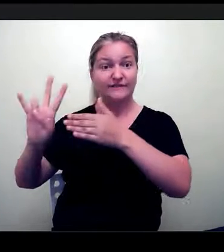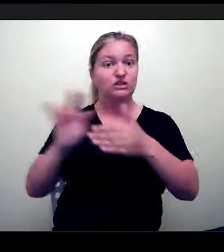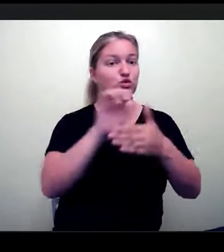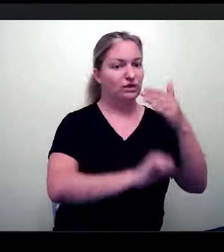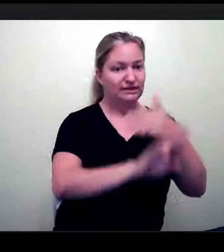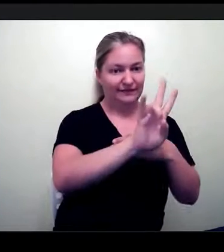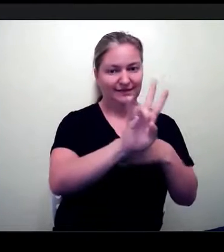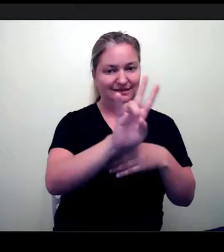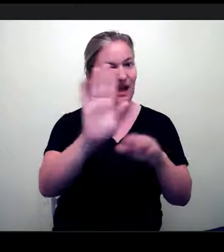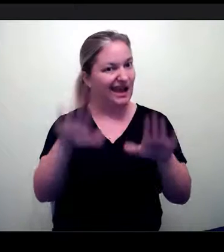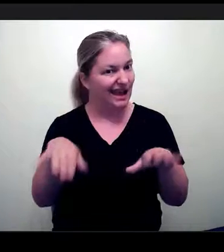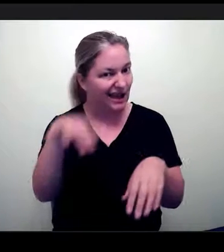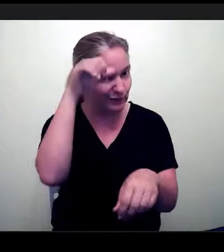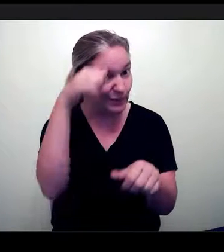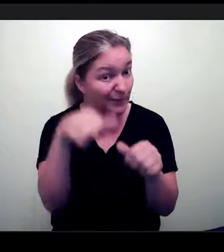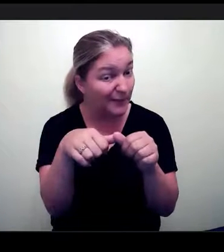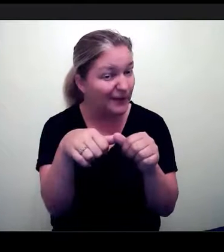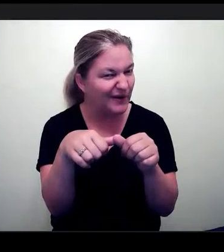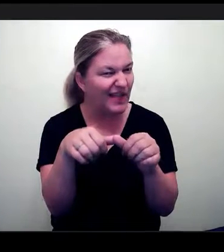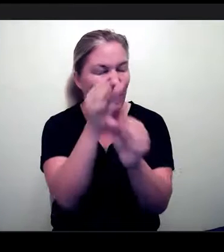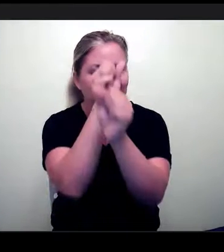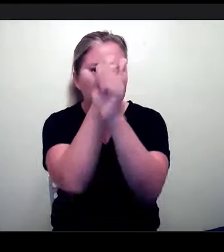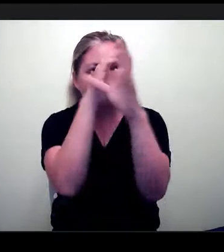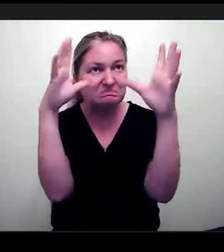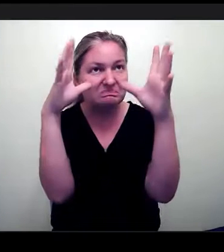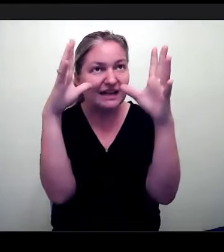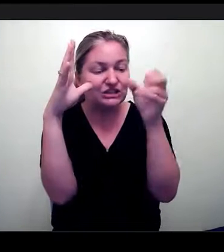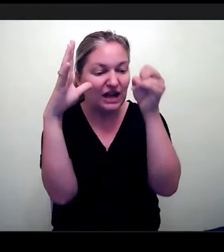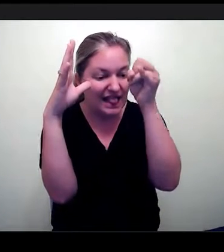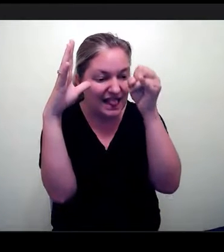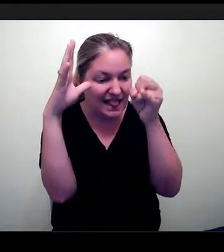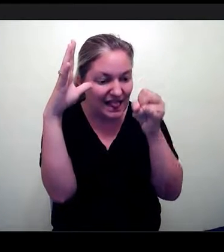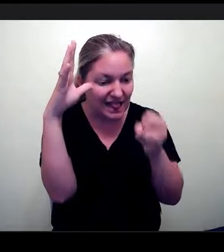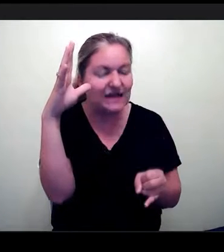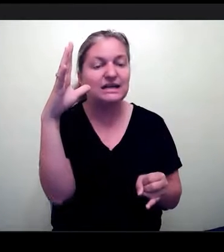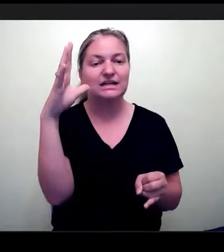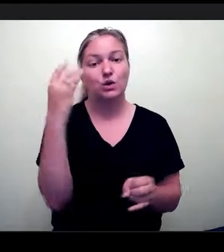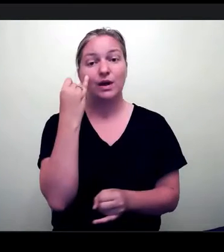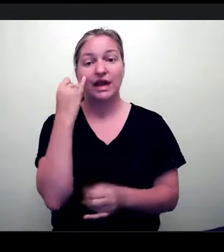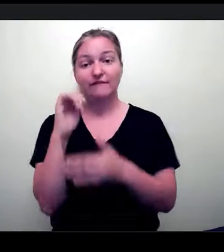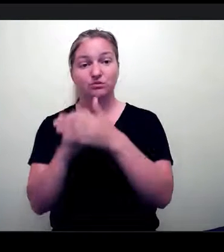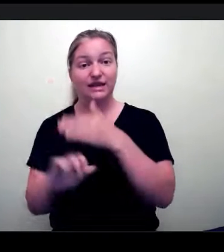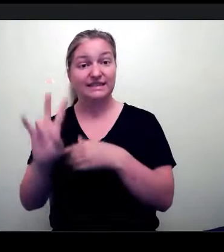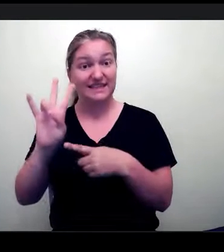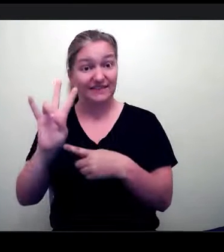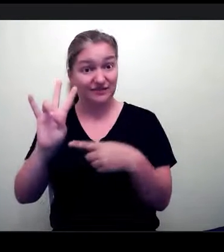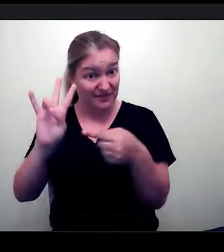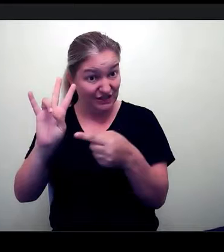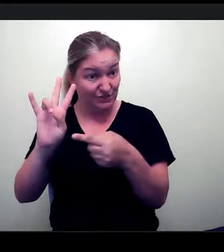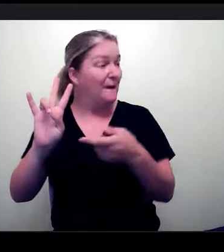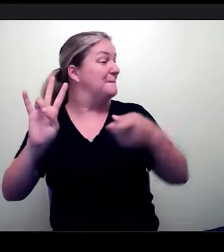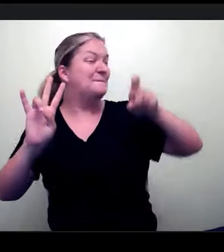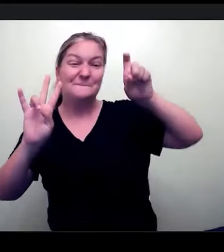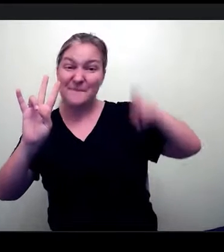Remember, there's that imaginary line on the equal sign. So, if we subtract 7 from one side,